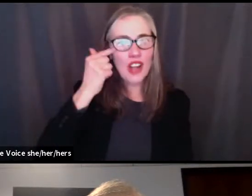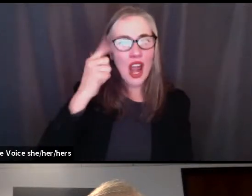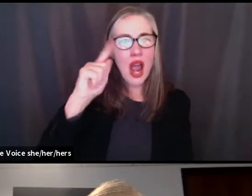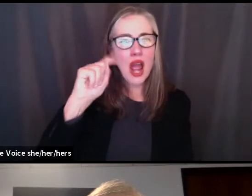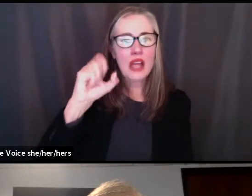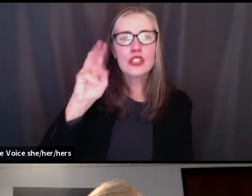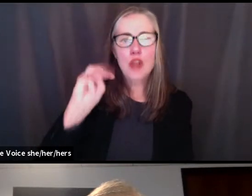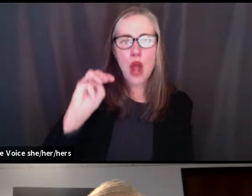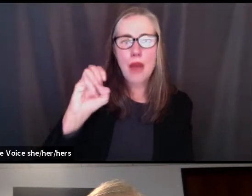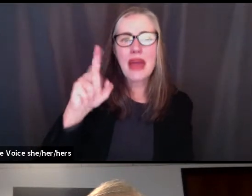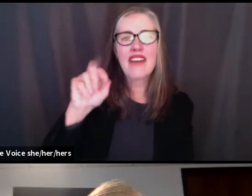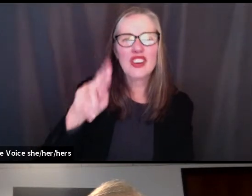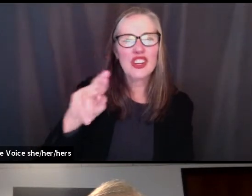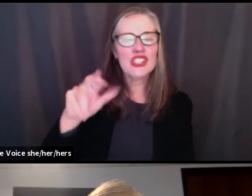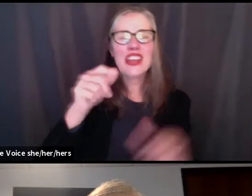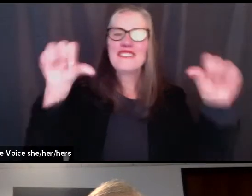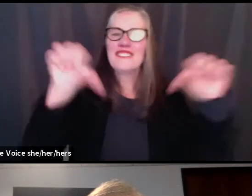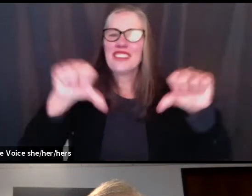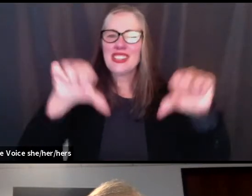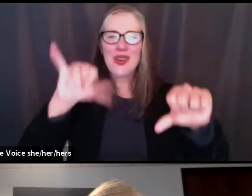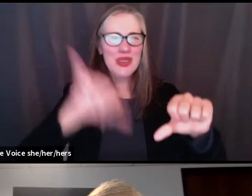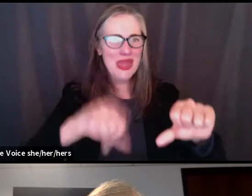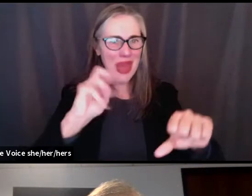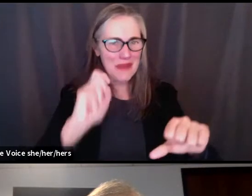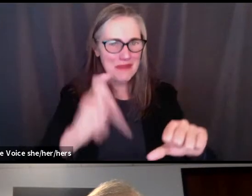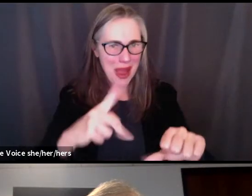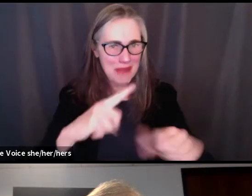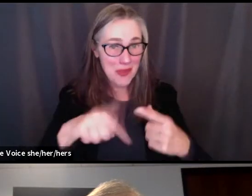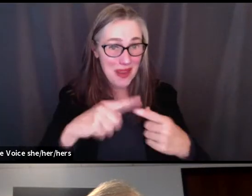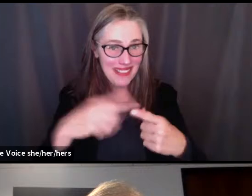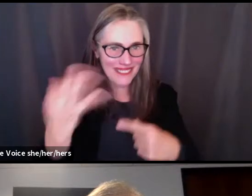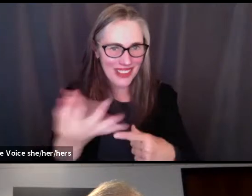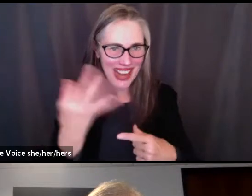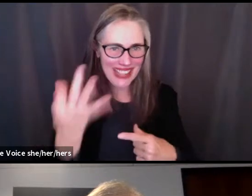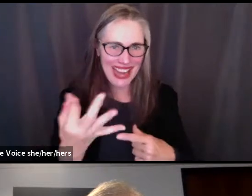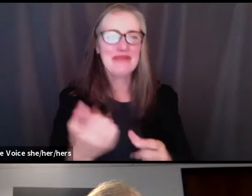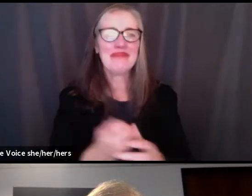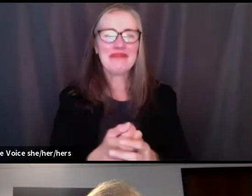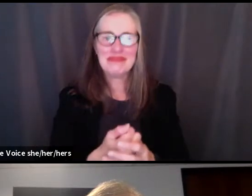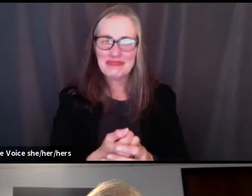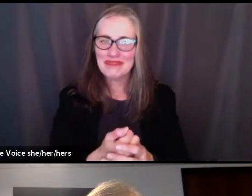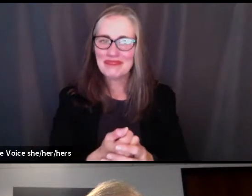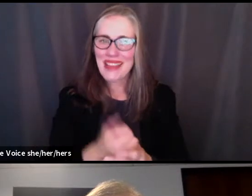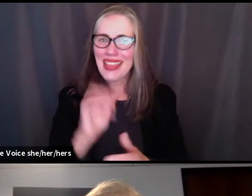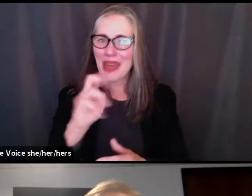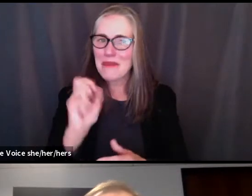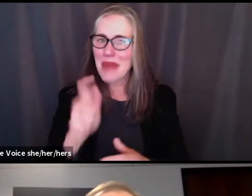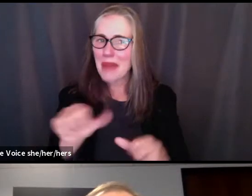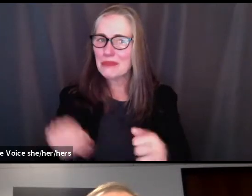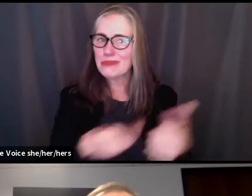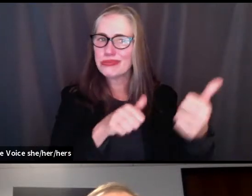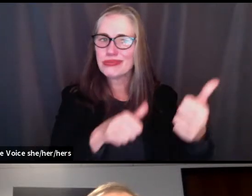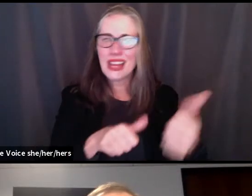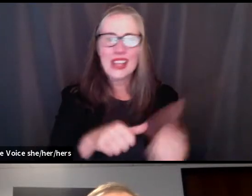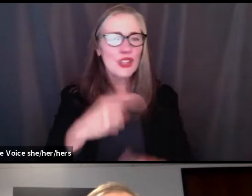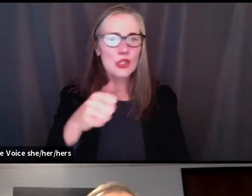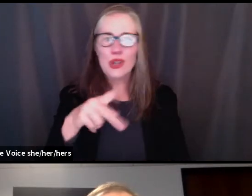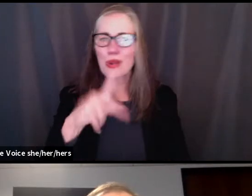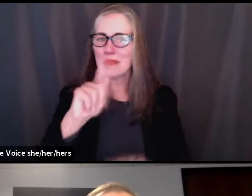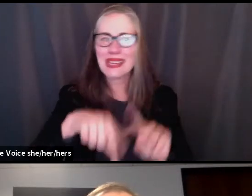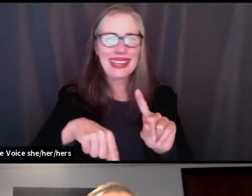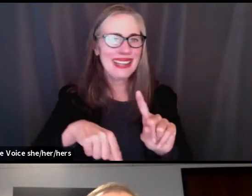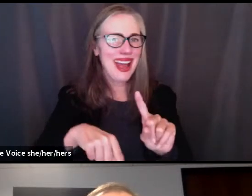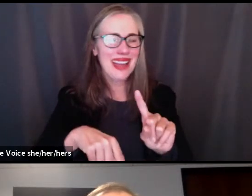Evers, vetoed that redistricting map on Friday. So that the GOP doesn't have enough to override that veto, so